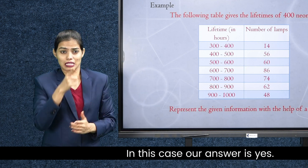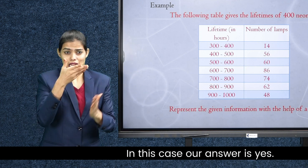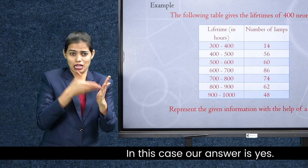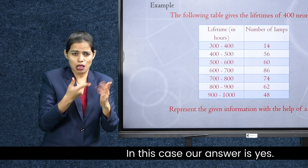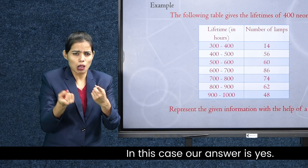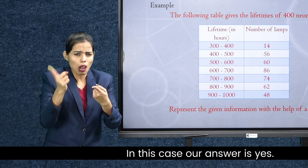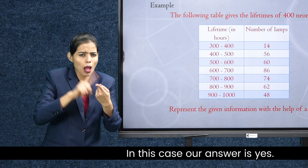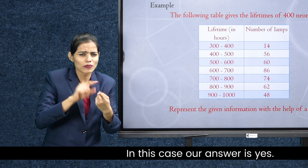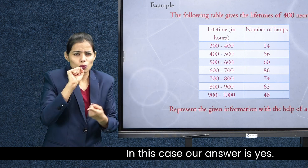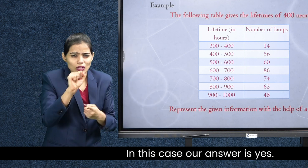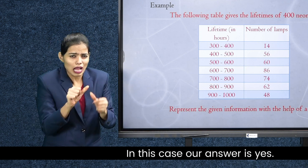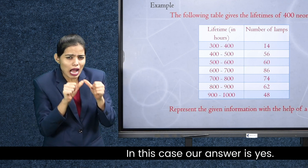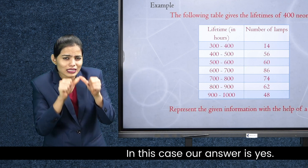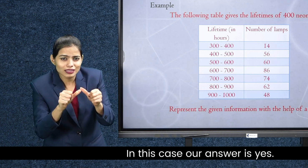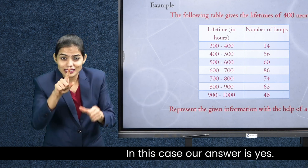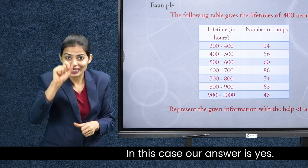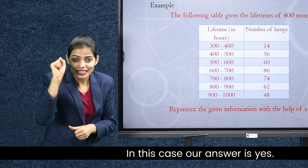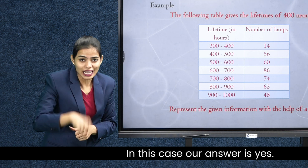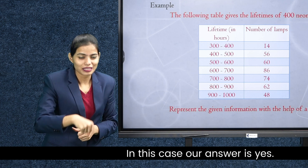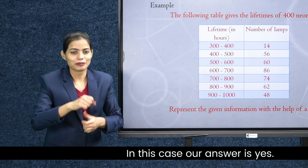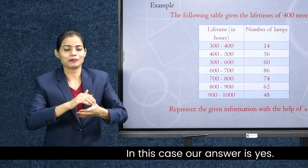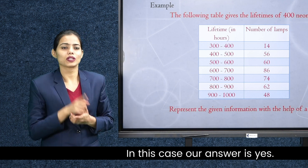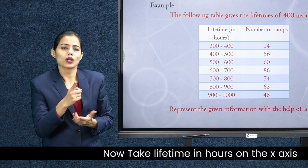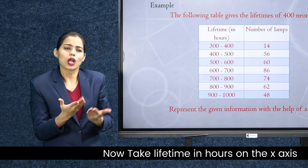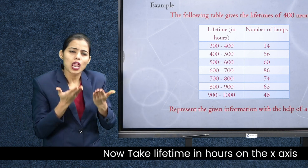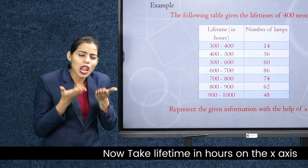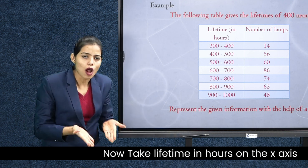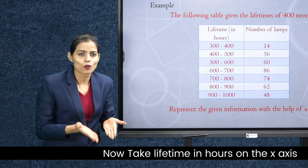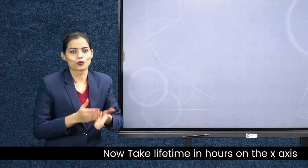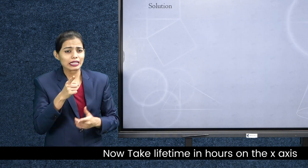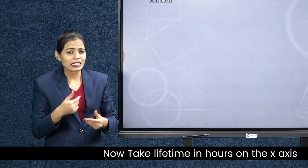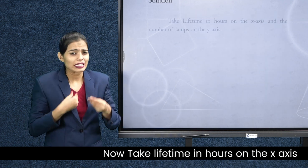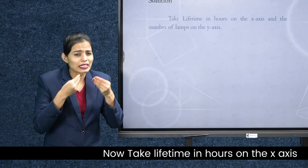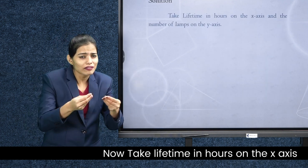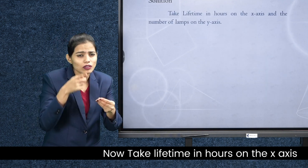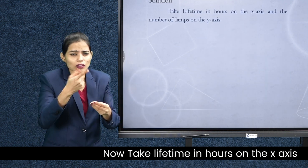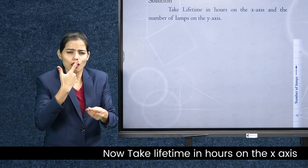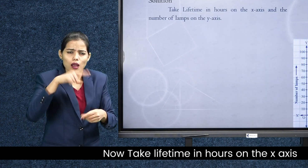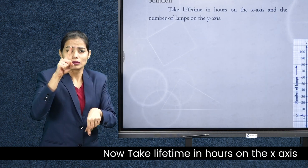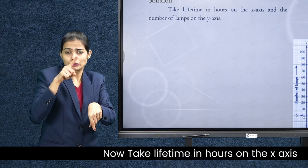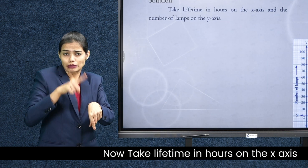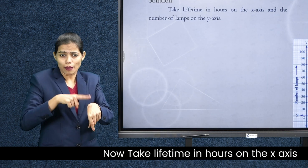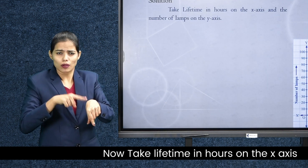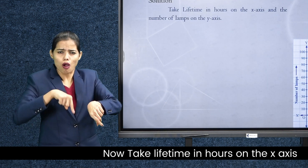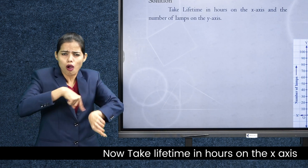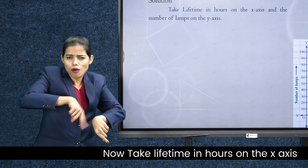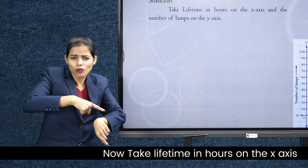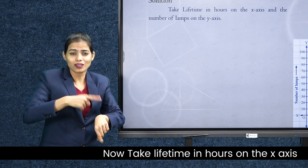In this case, our answer is yes. Now, take lifetime in hour on the x-axis